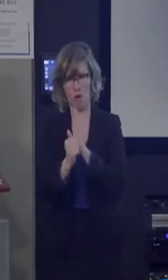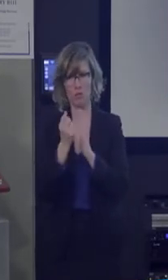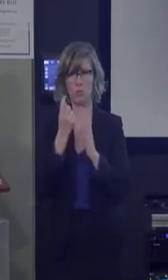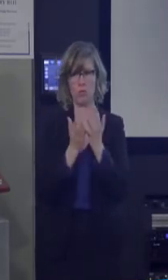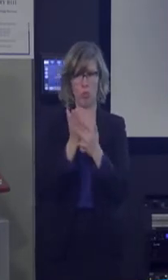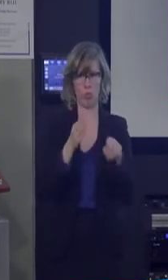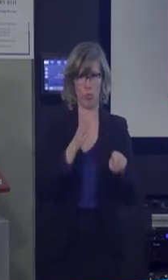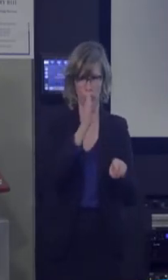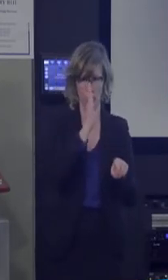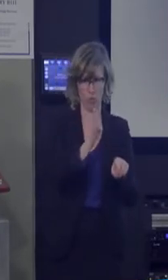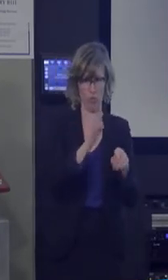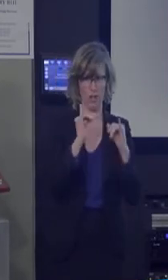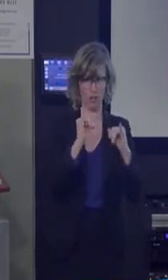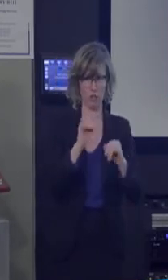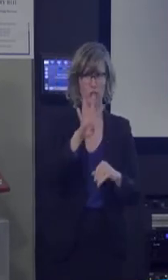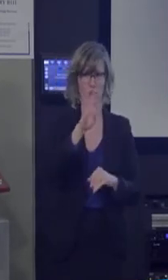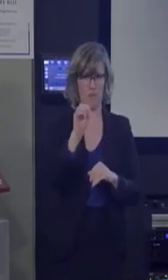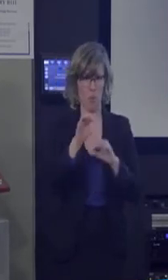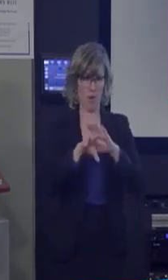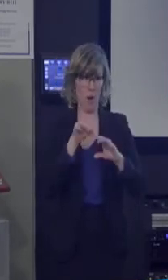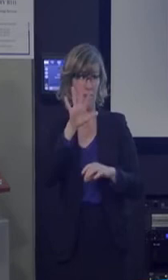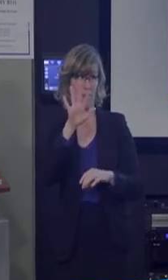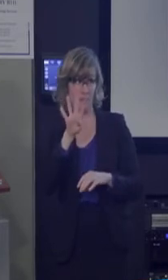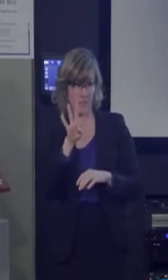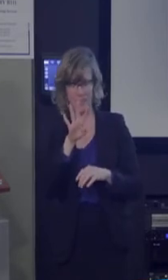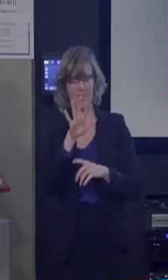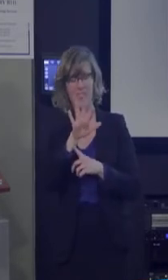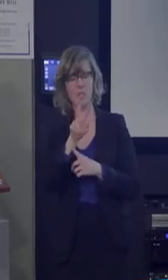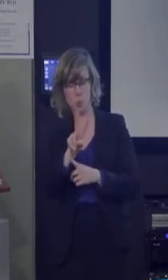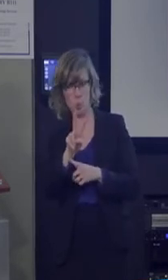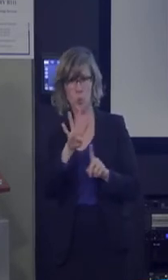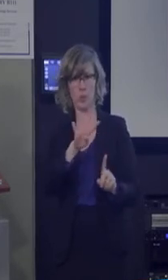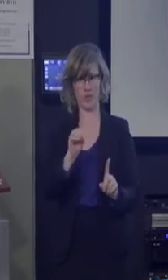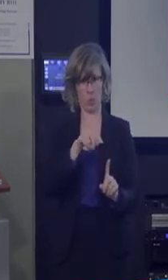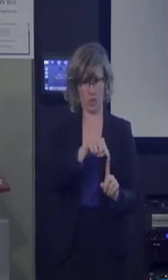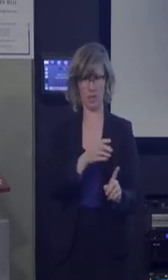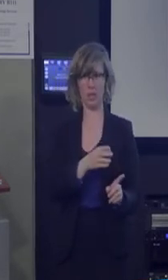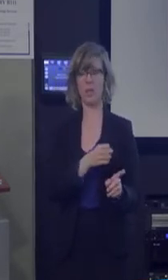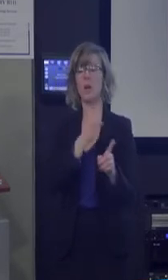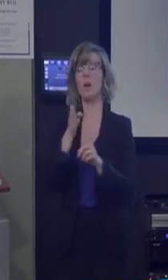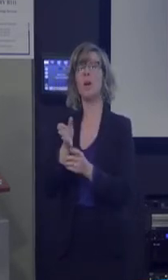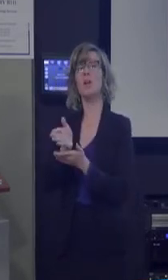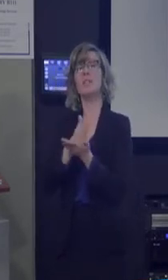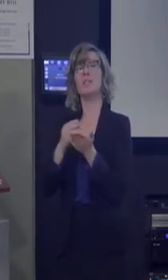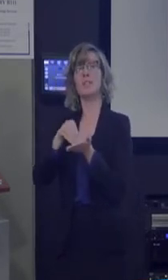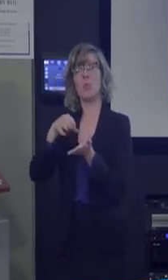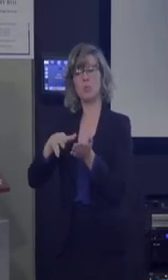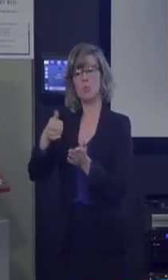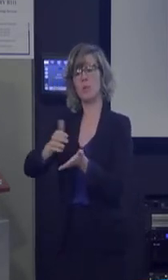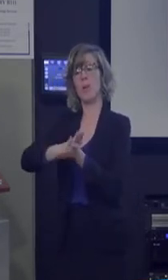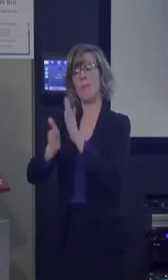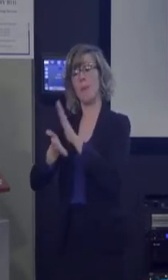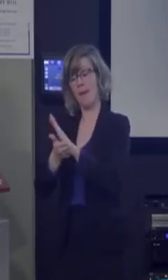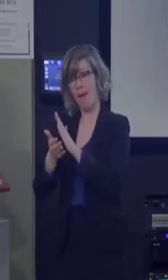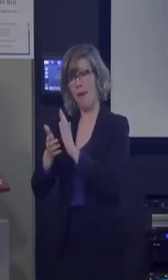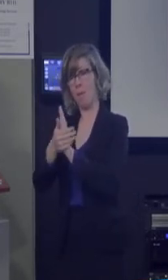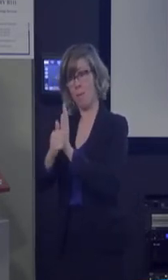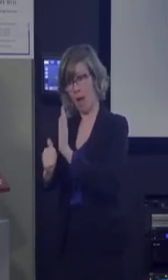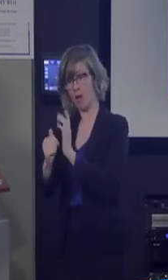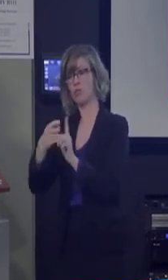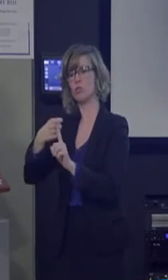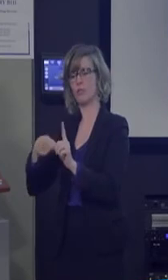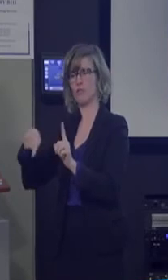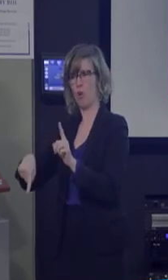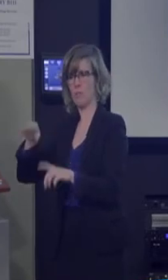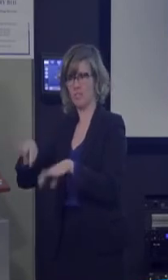There were 40 of them out of the 52 students. There were students who became masters in the discovery condition. There were